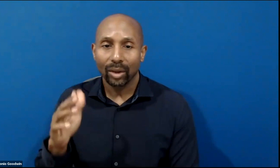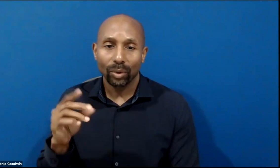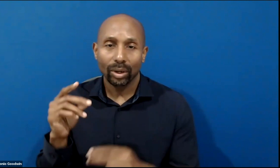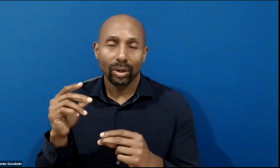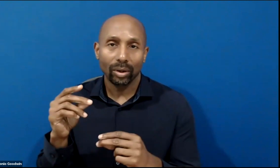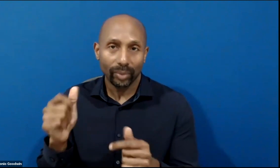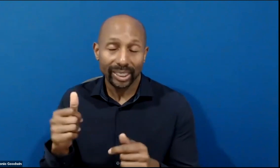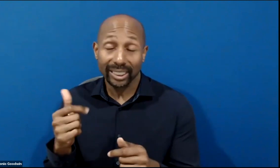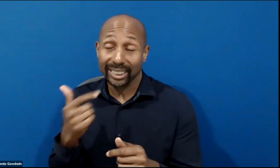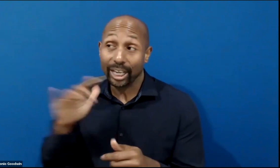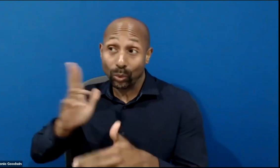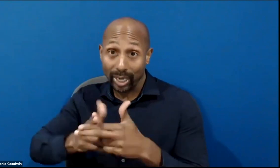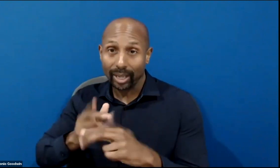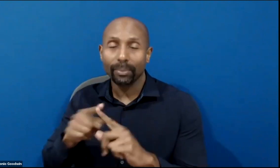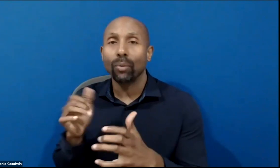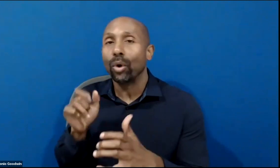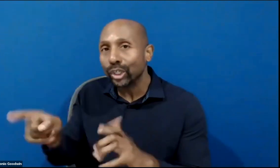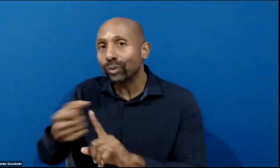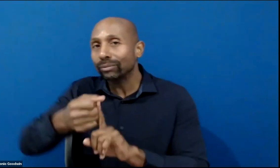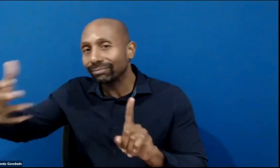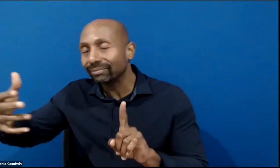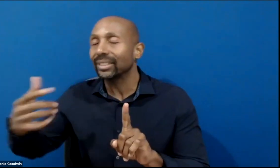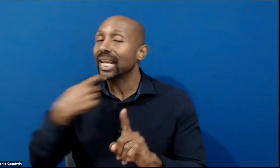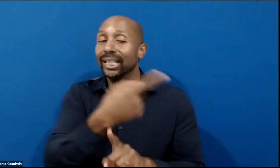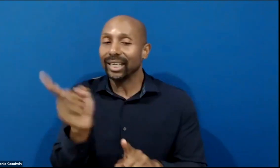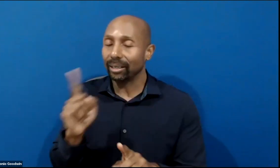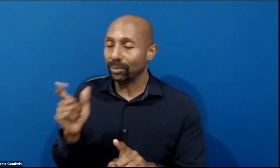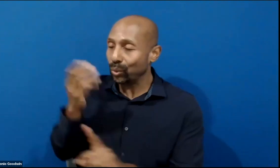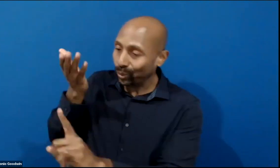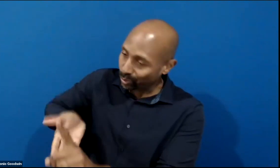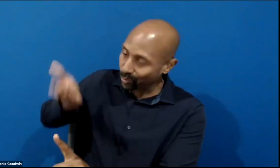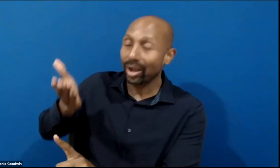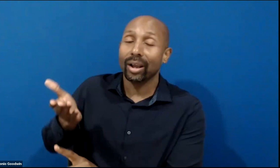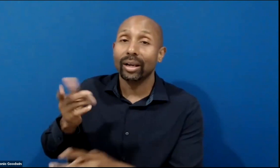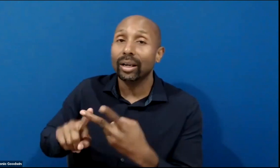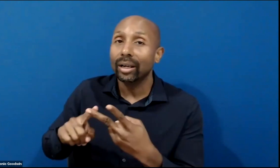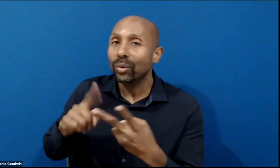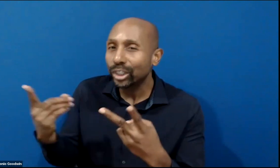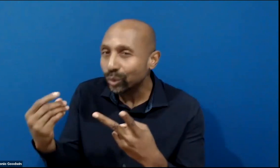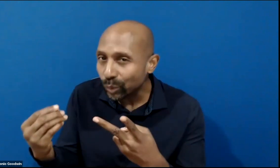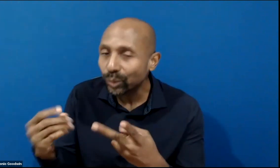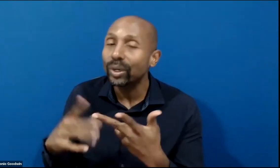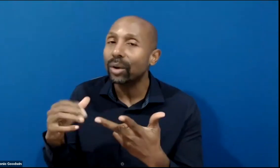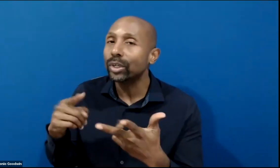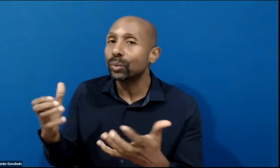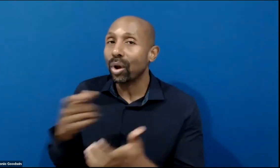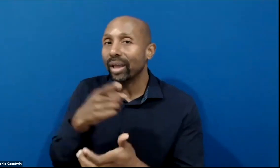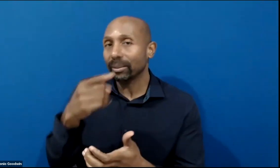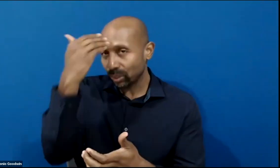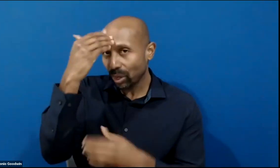who you are, but I want you to tell the people who you are, what you do, and what you want them to know about you,